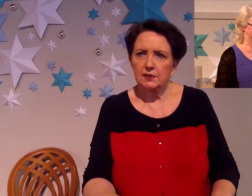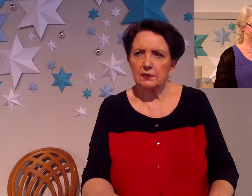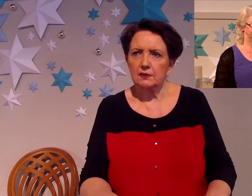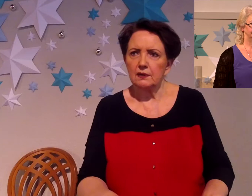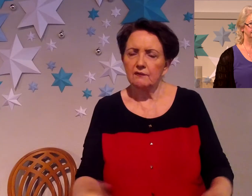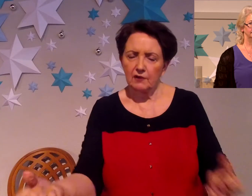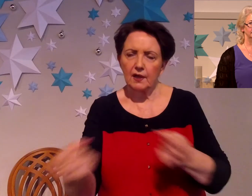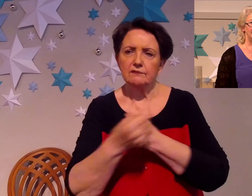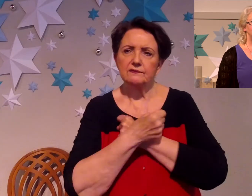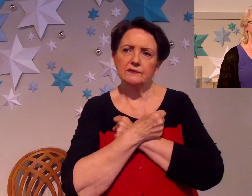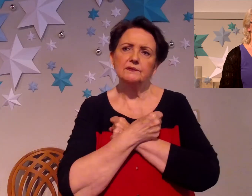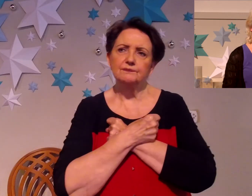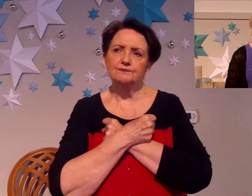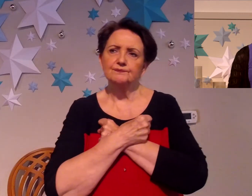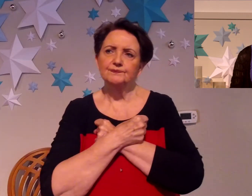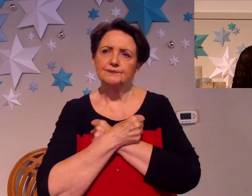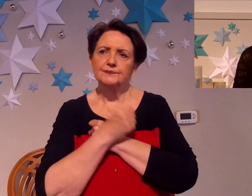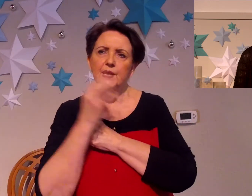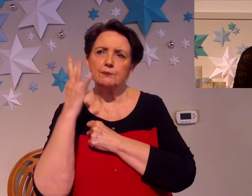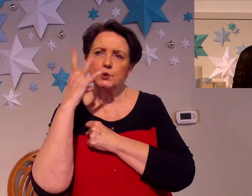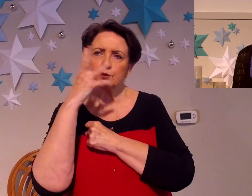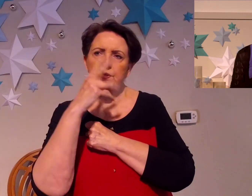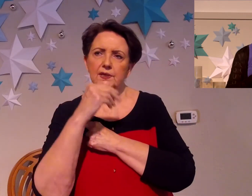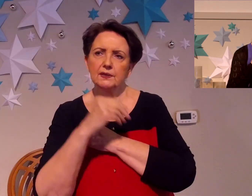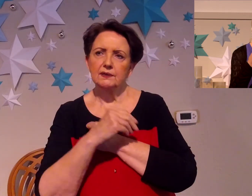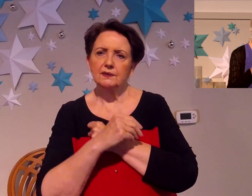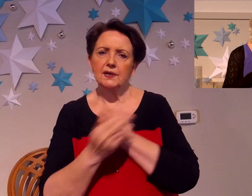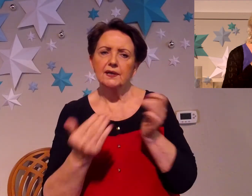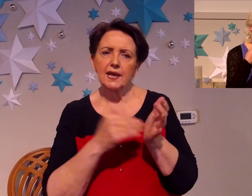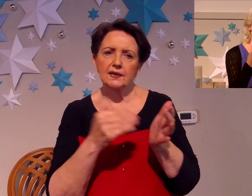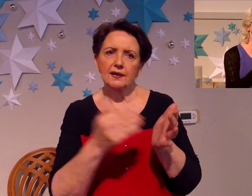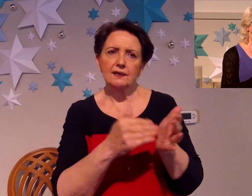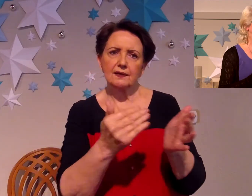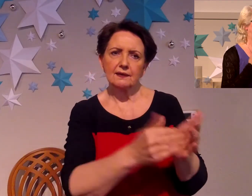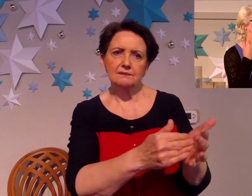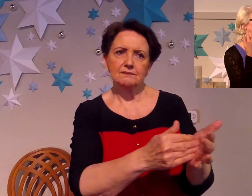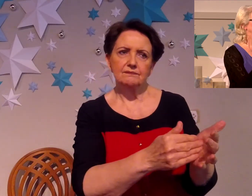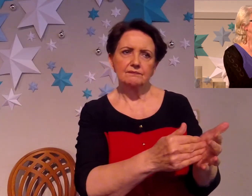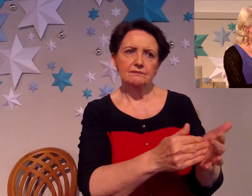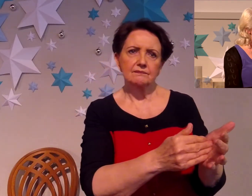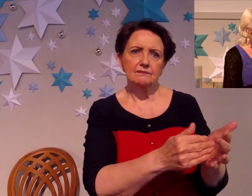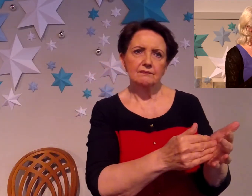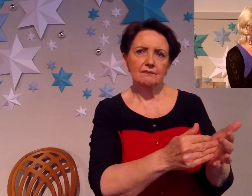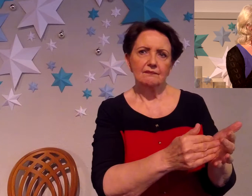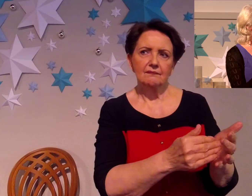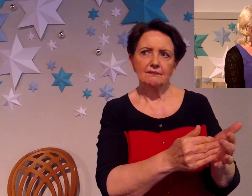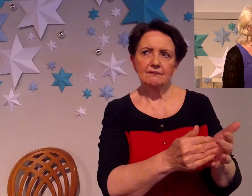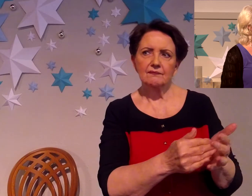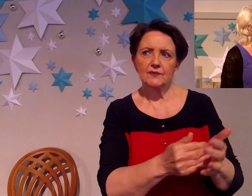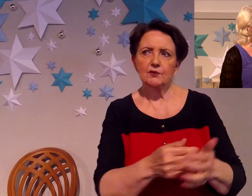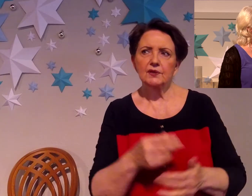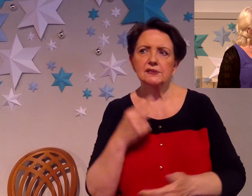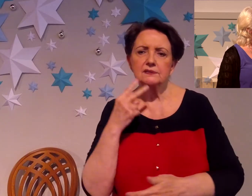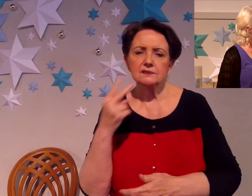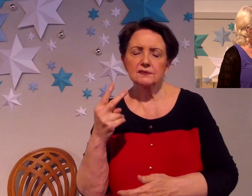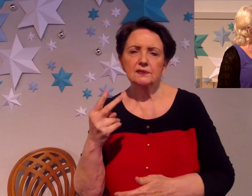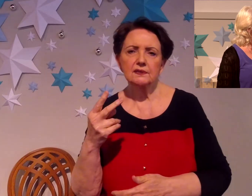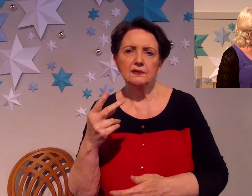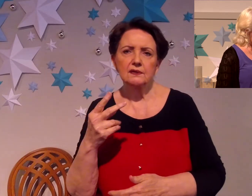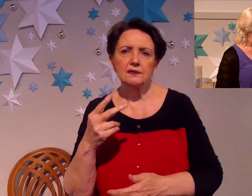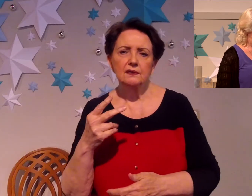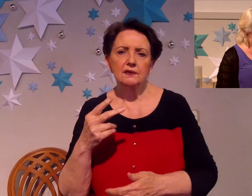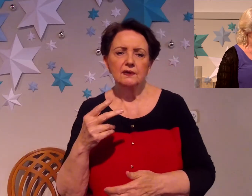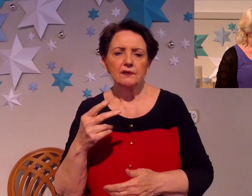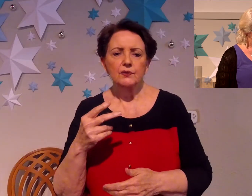of love and of beauty. Over and over and over again, we get to see that wheel